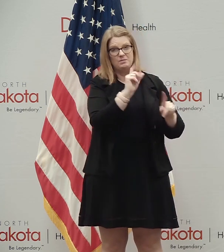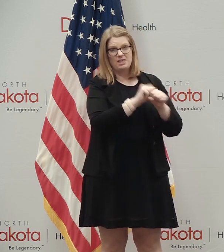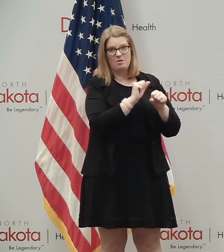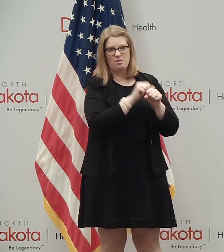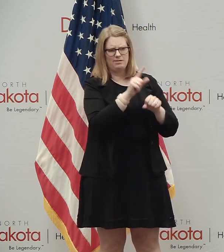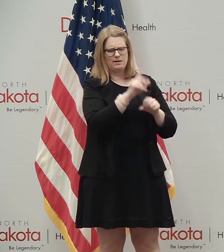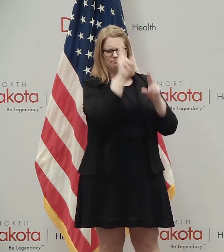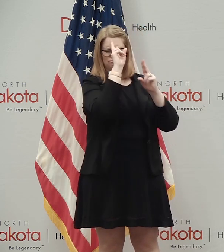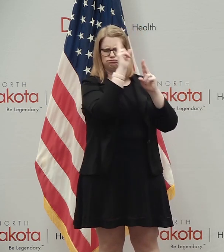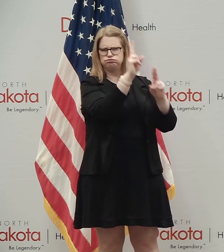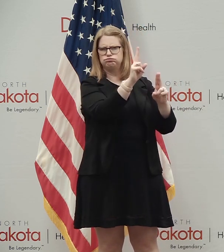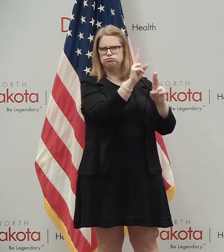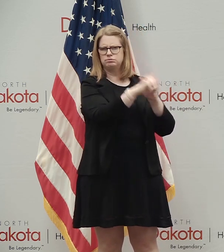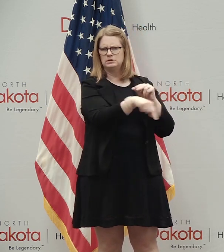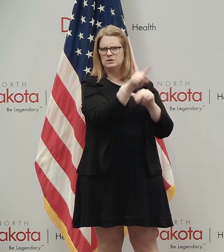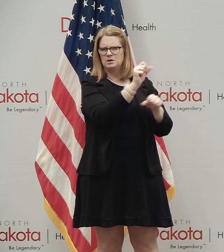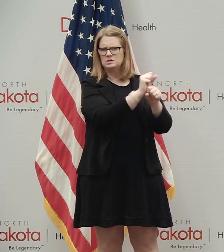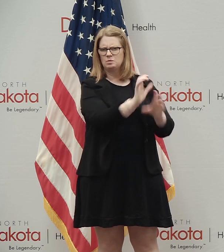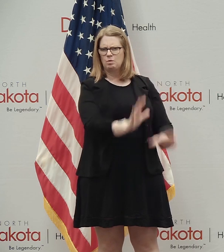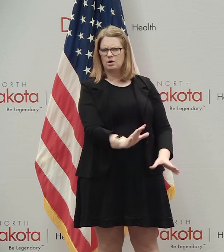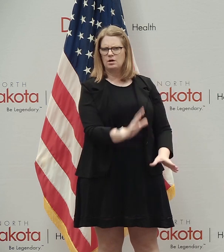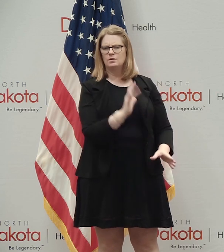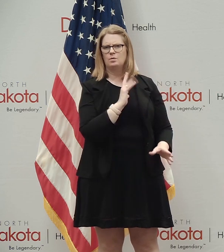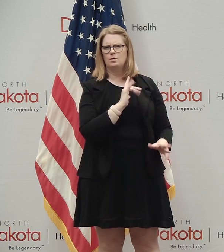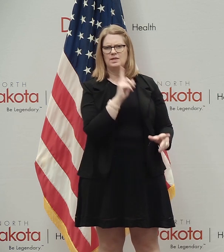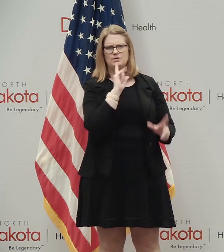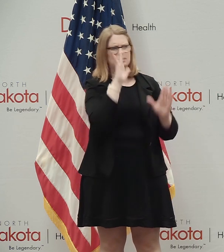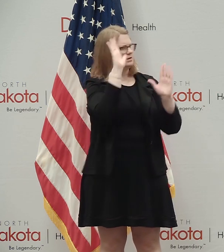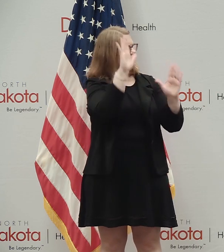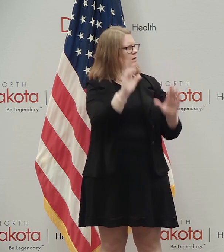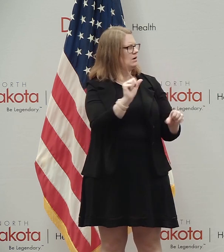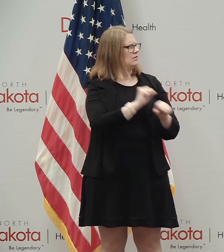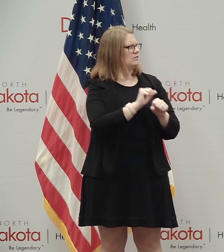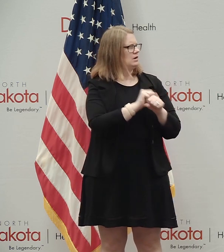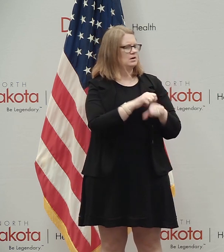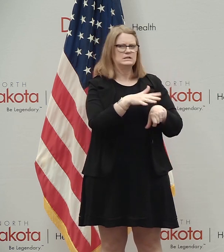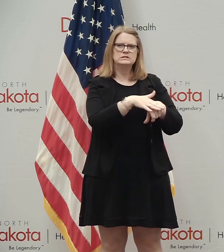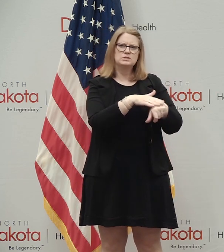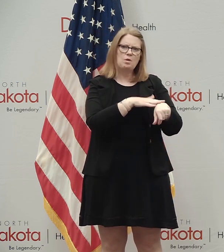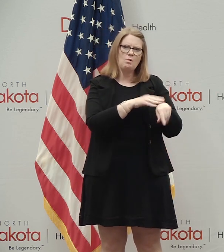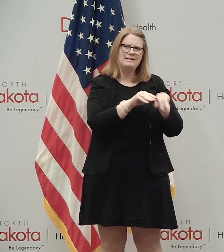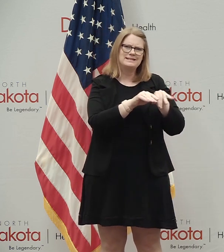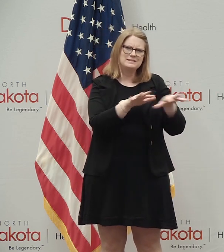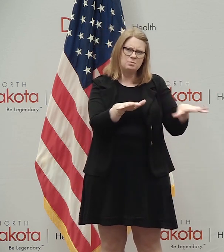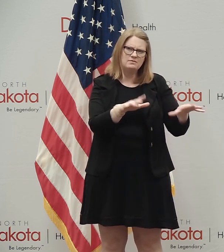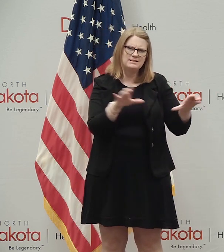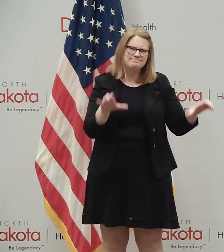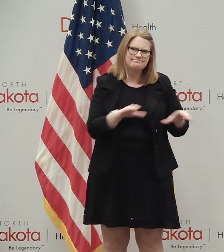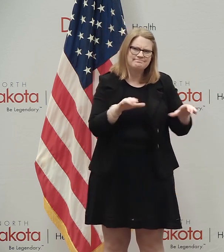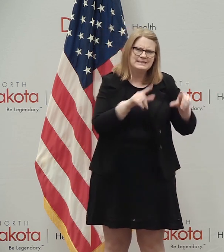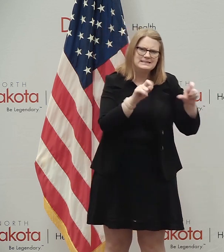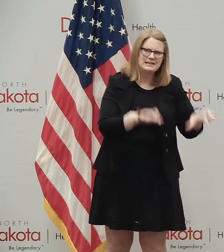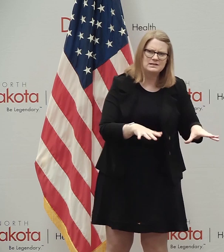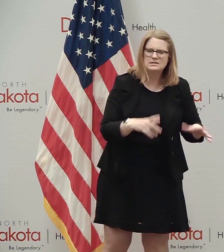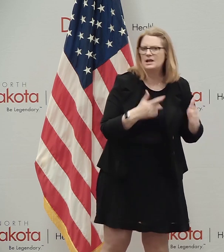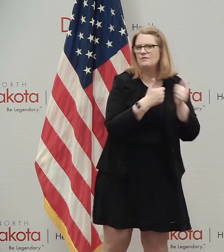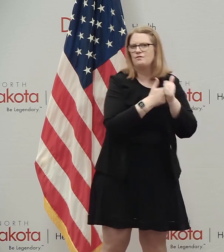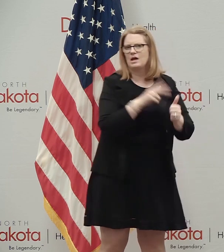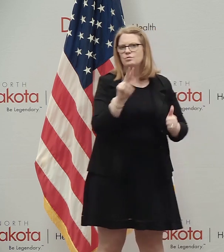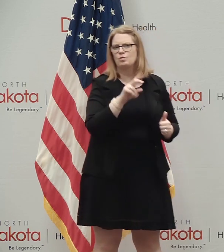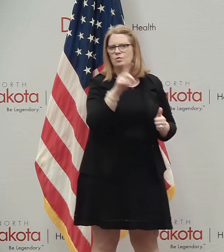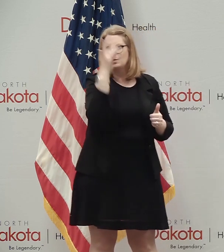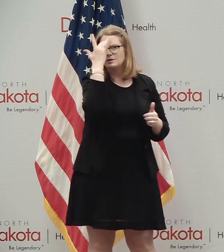mind. But they can, again, they're doing great work over there on stopping the spread through this proactive testing and following the North Dakota